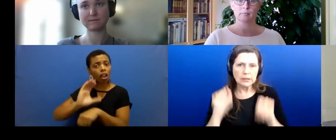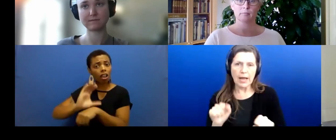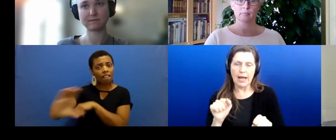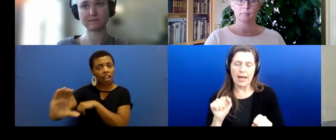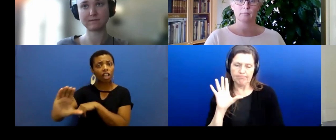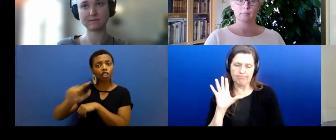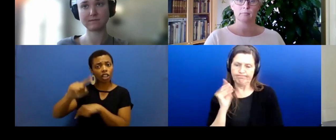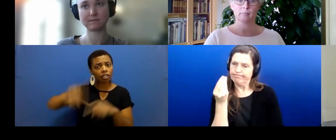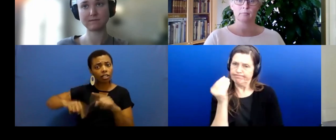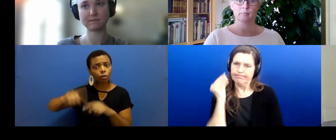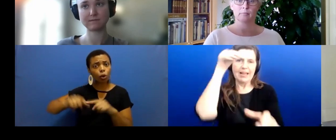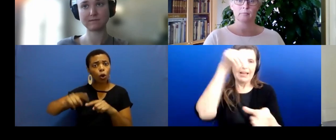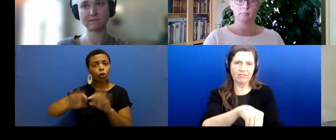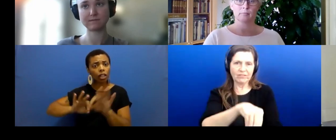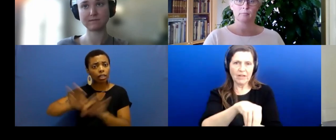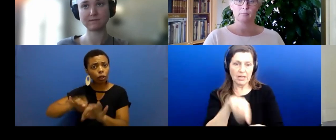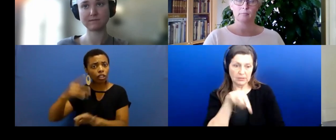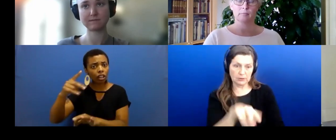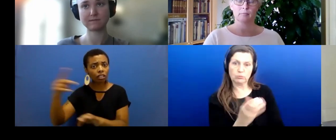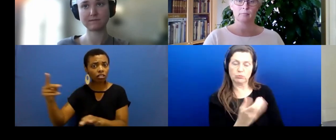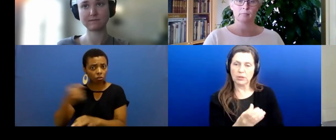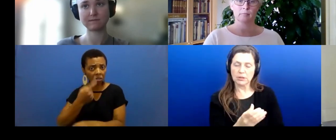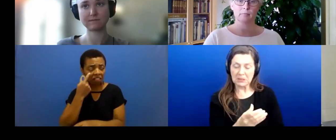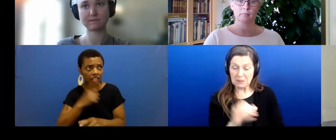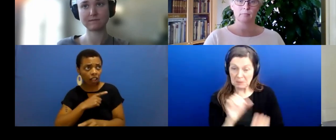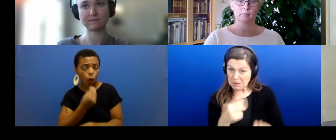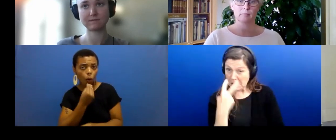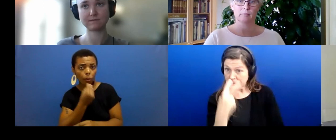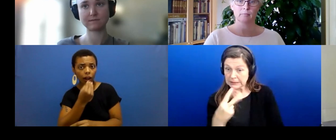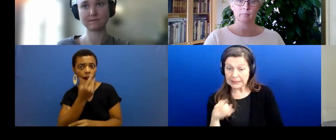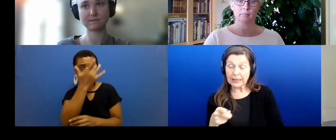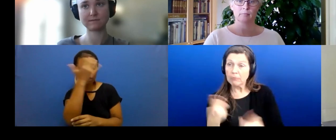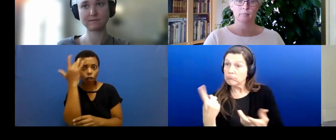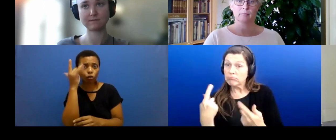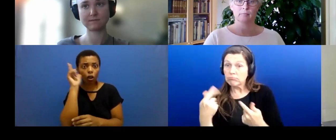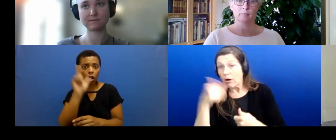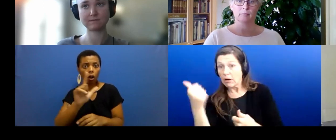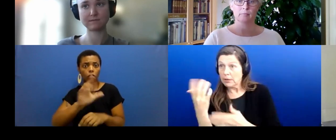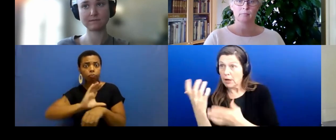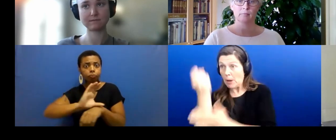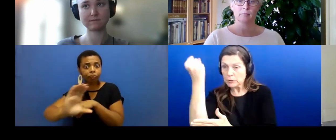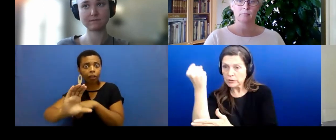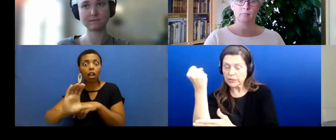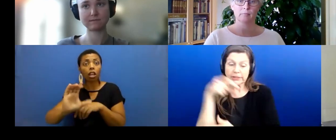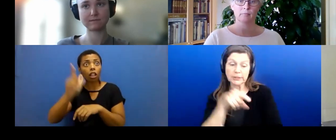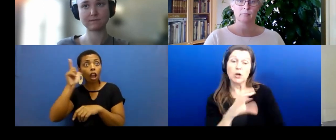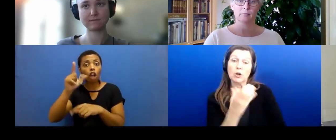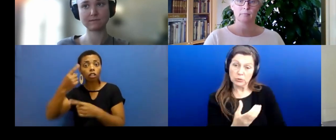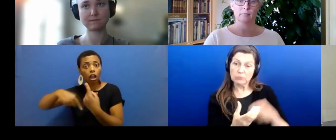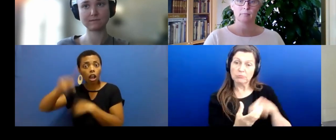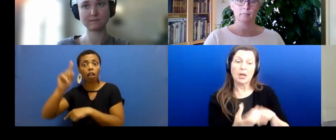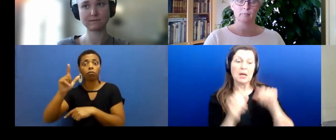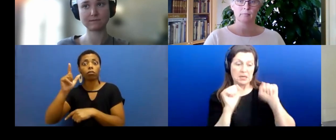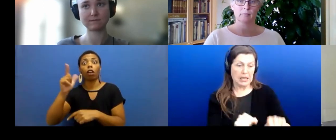product? Do you see any other opportunities in making the project results available and usable so